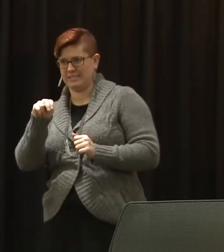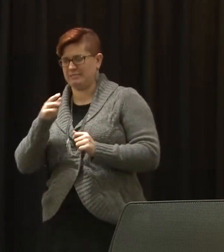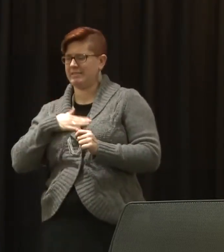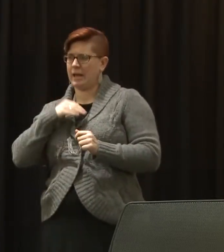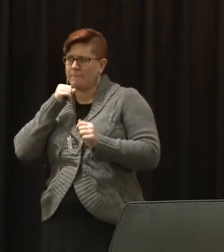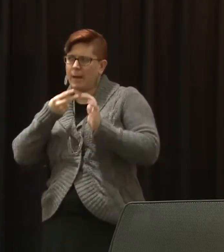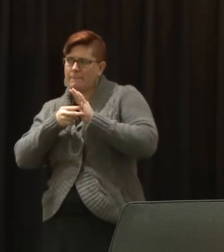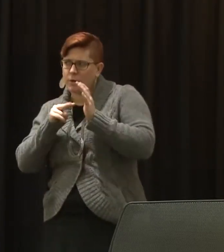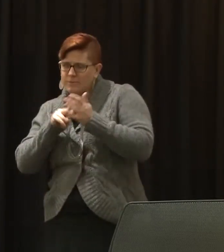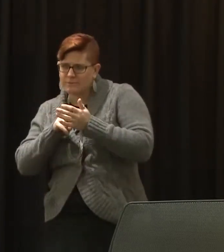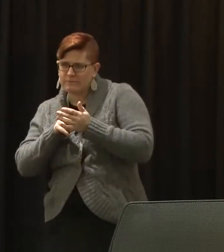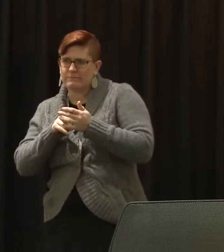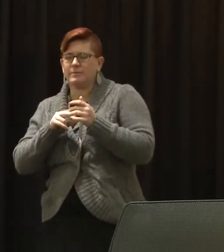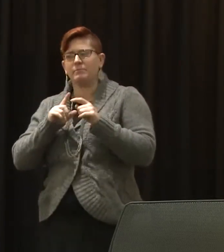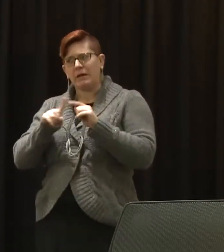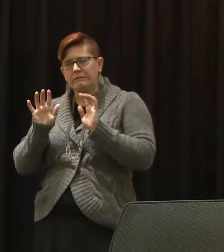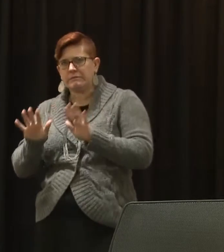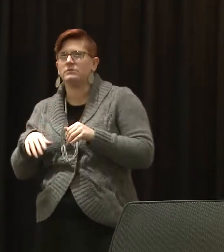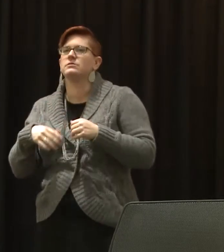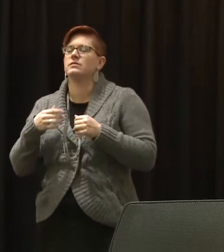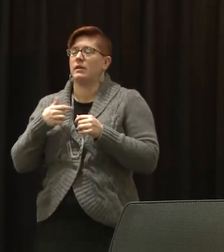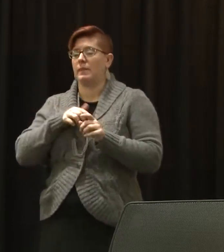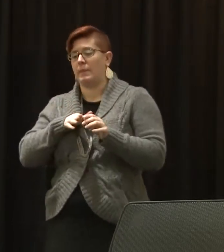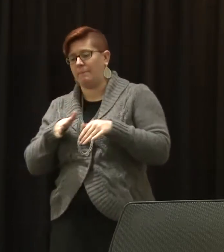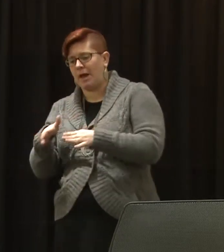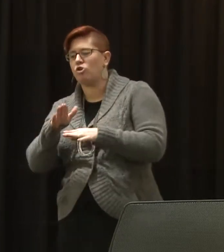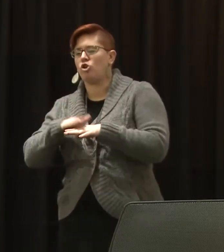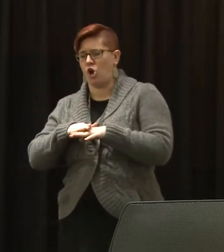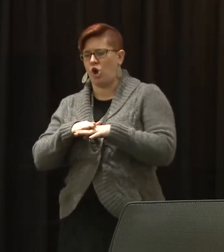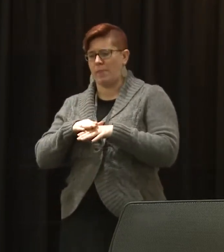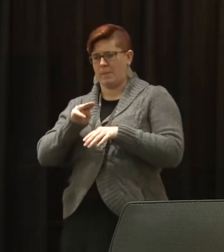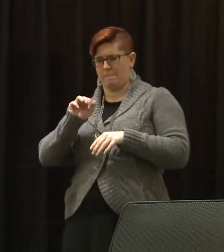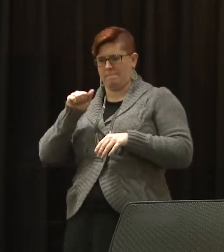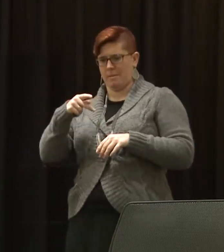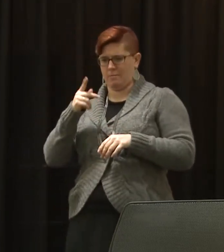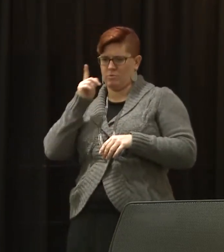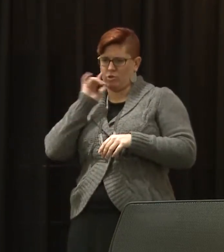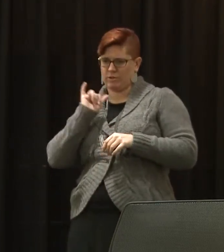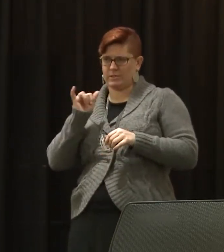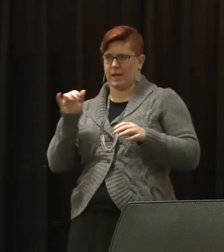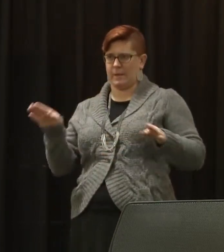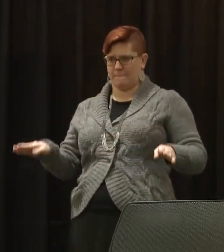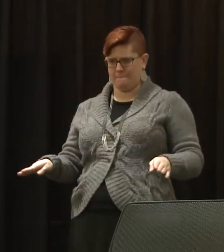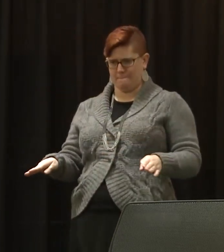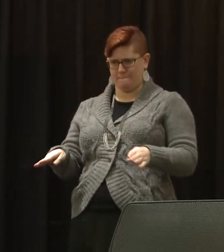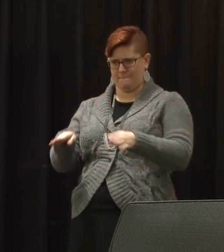consciously. The pattern of the southeastern leg on a map resembles a pyramid-shaped glass